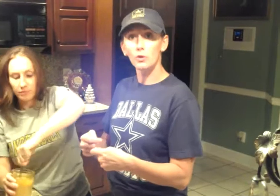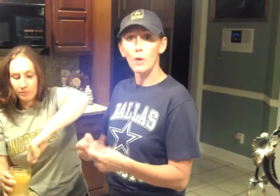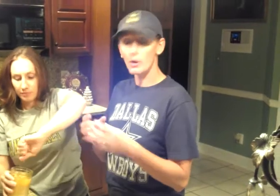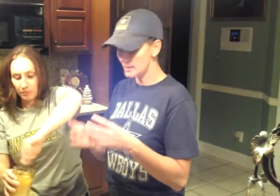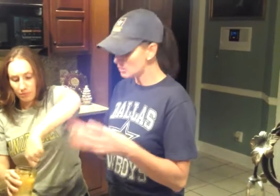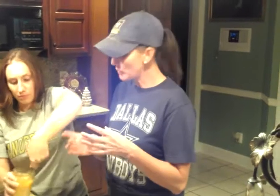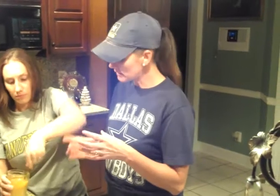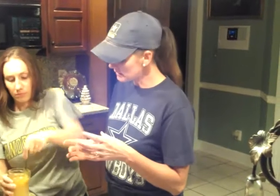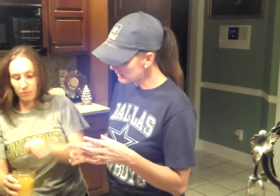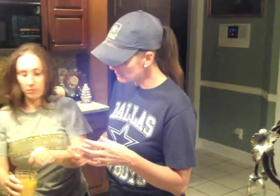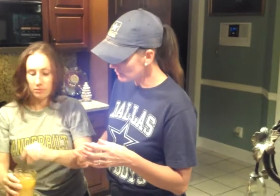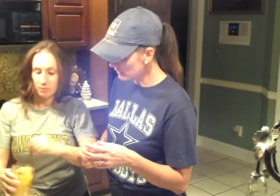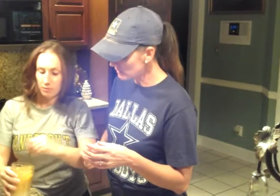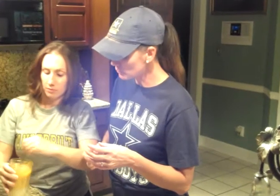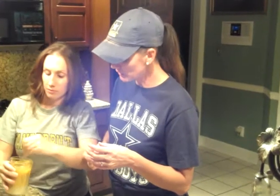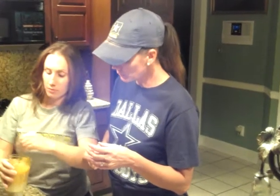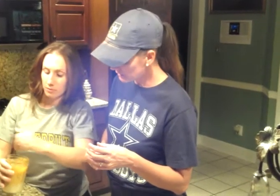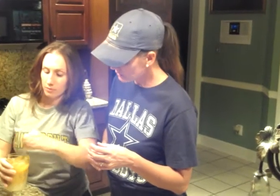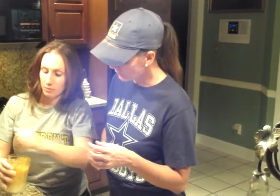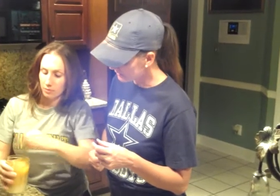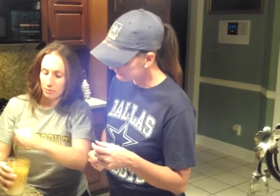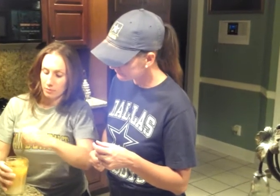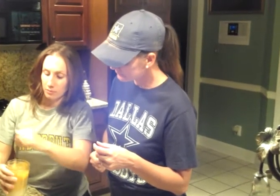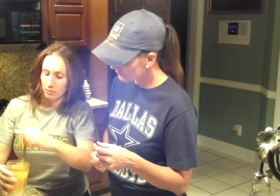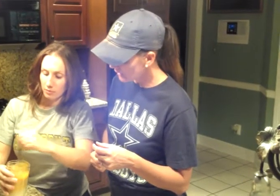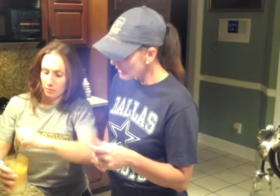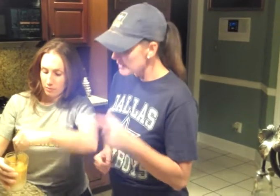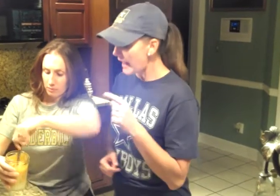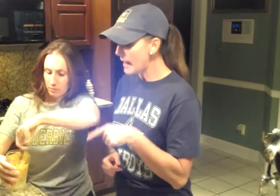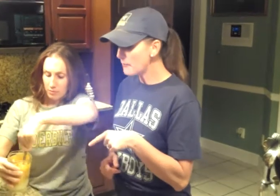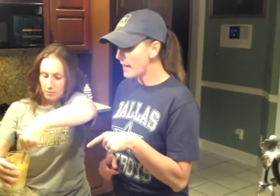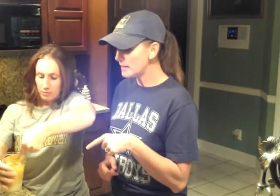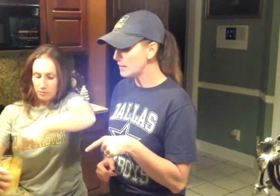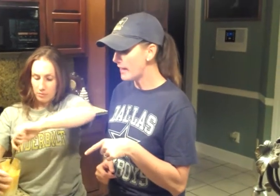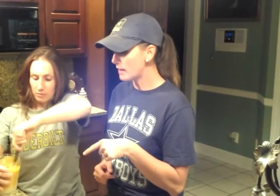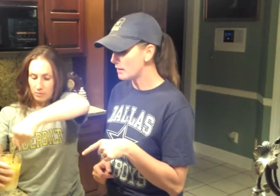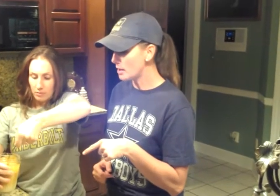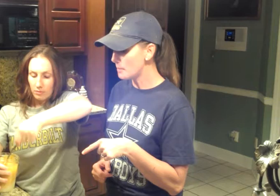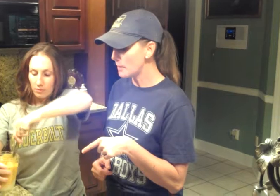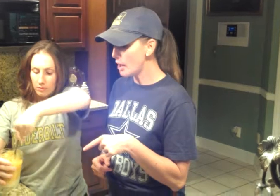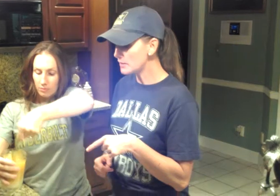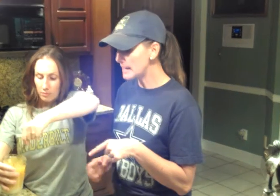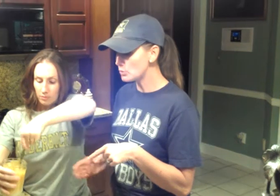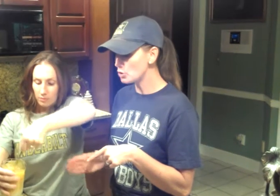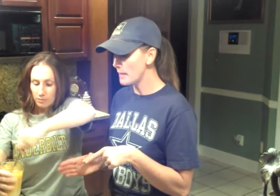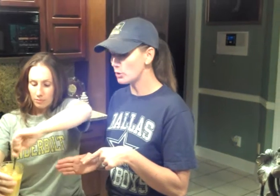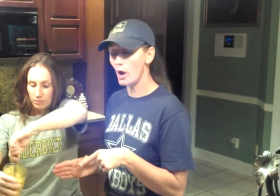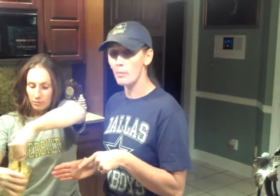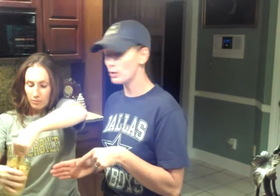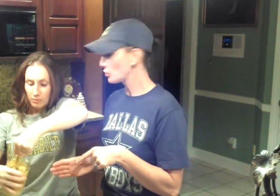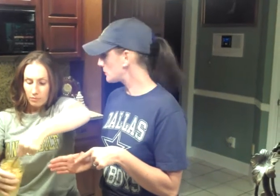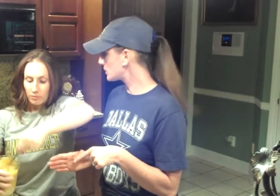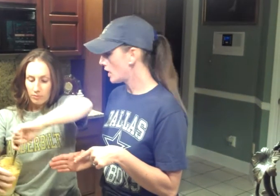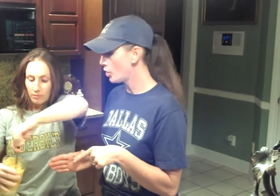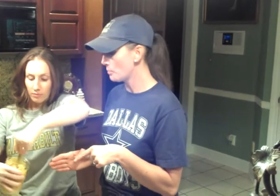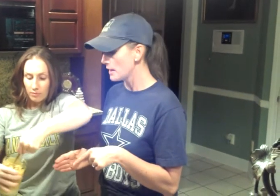while because that sweetened condensed milk is really, really sweet. Now, I'm finding that a lot of times when you make your homemade creamers at home,